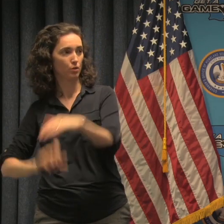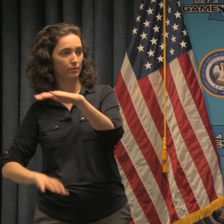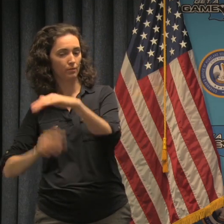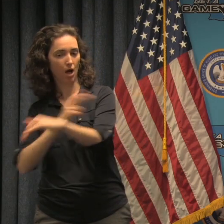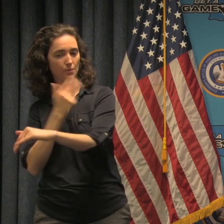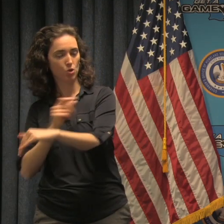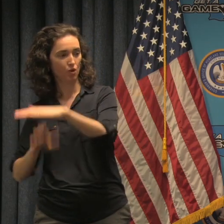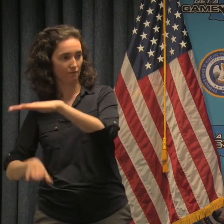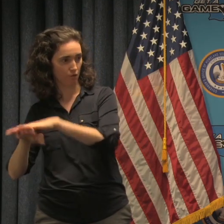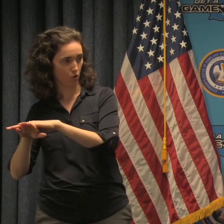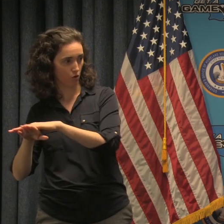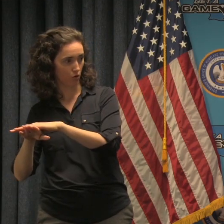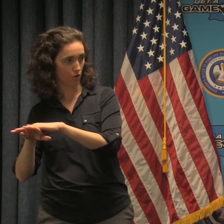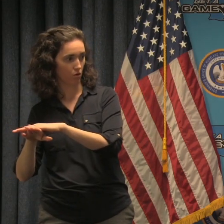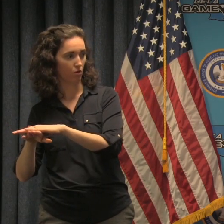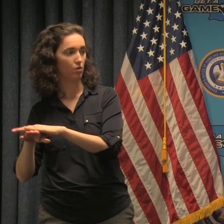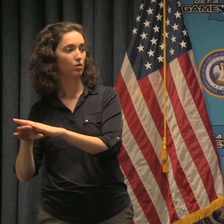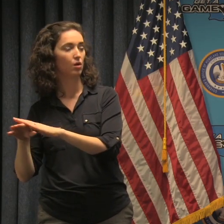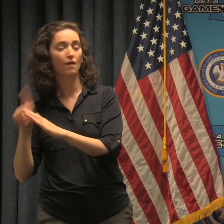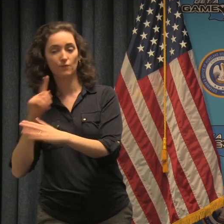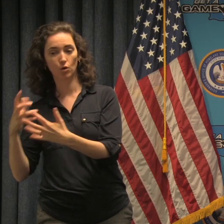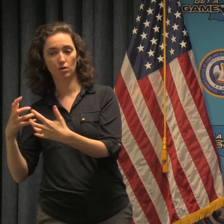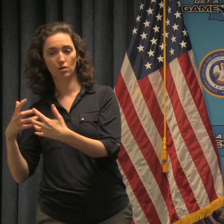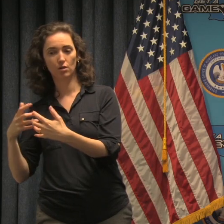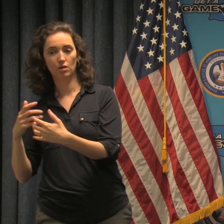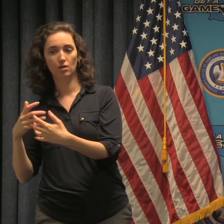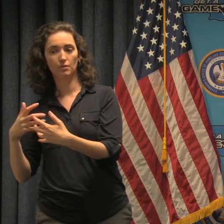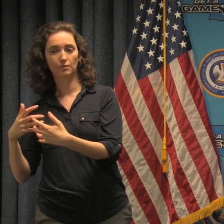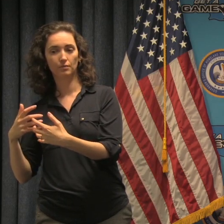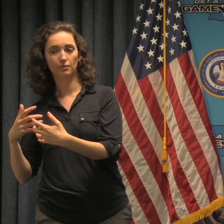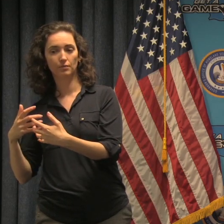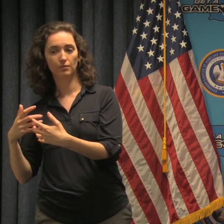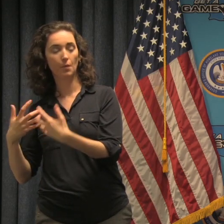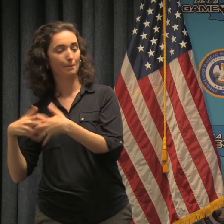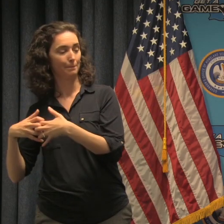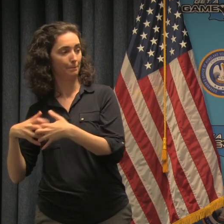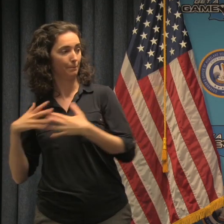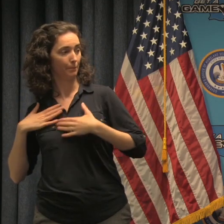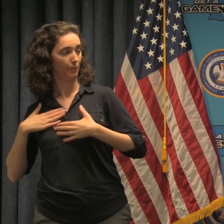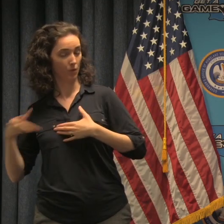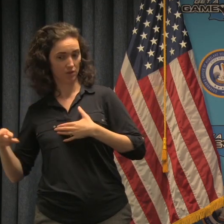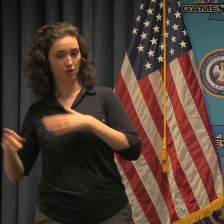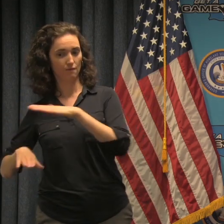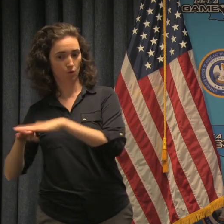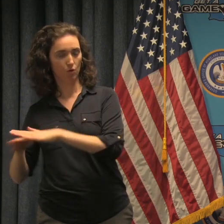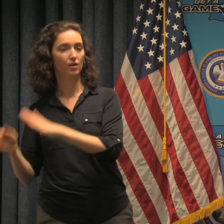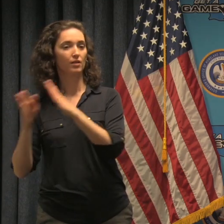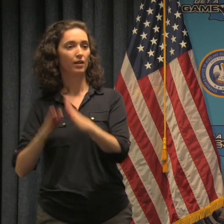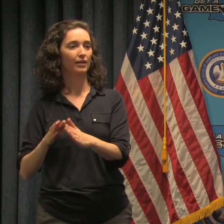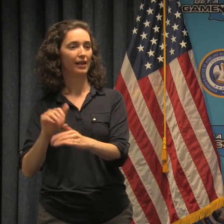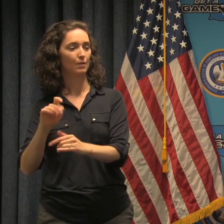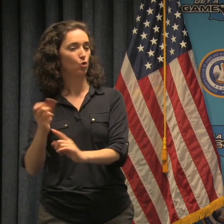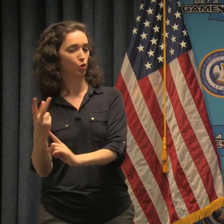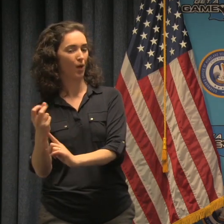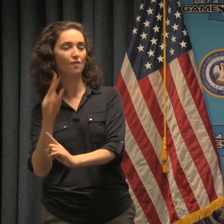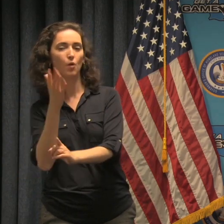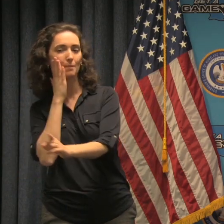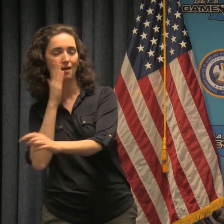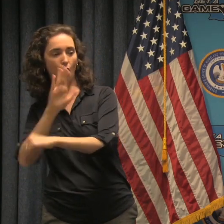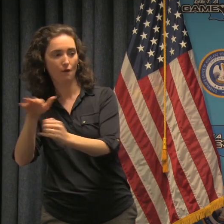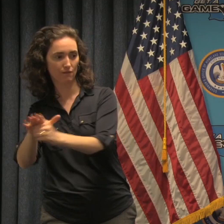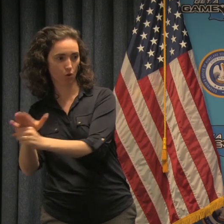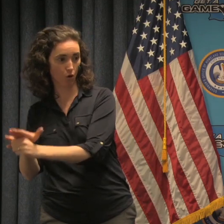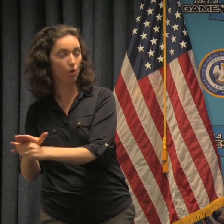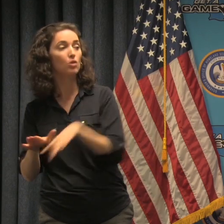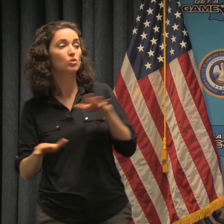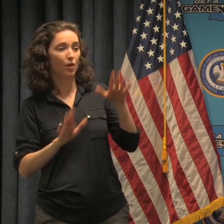12 for beds. So this would just make that even worse, up to 2,500 hospitalizations today. That's with everything